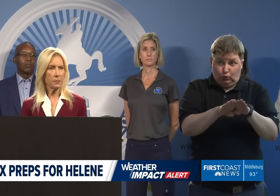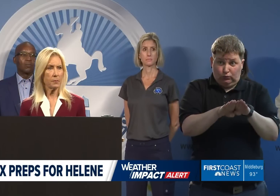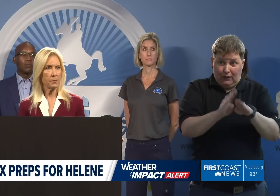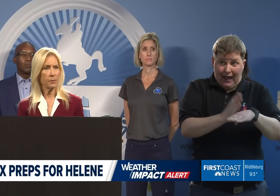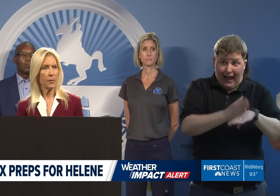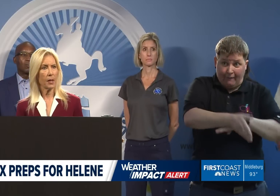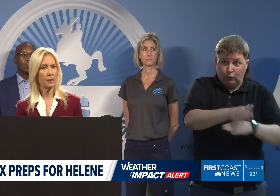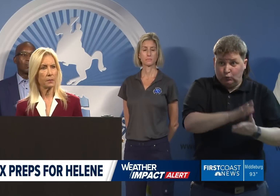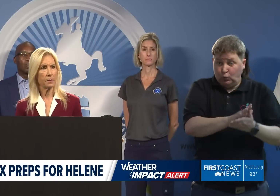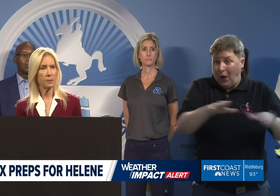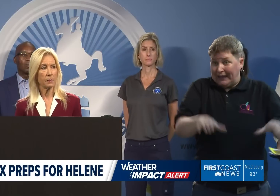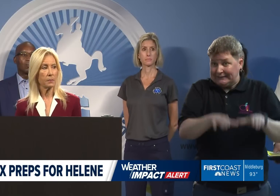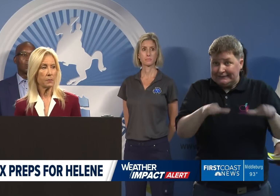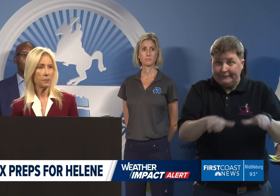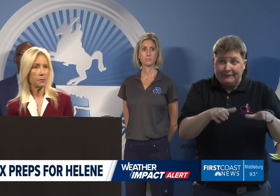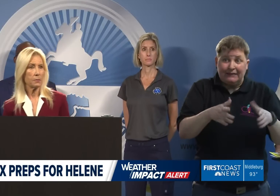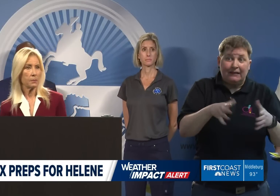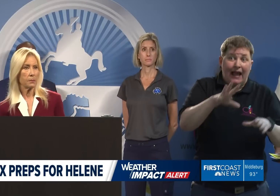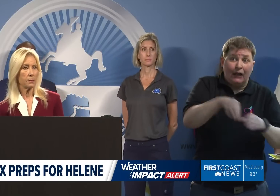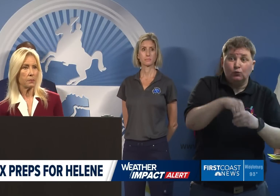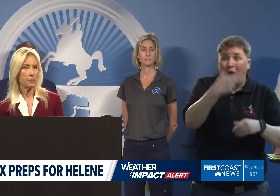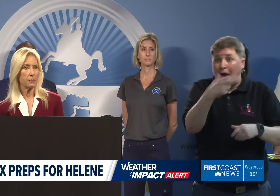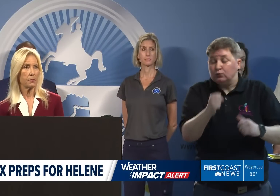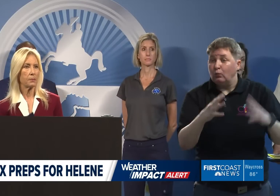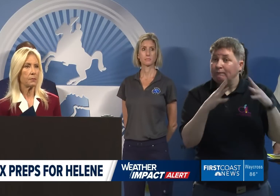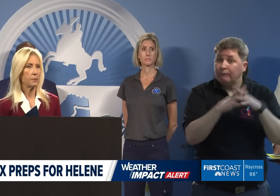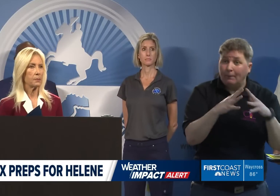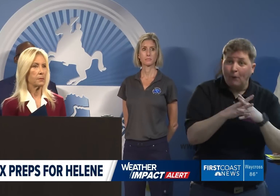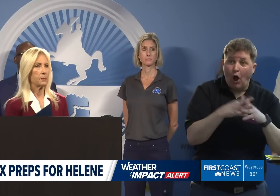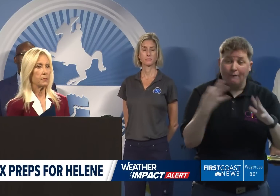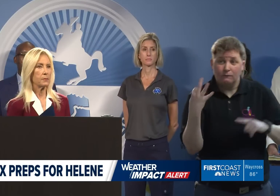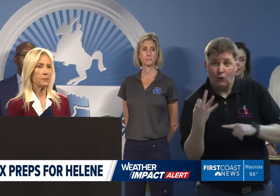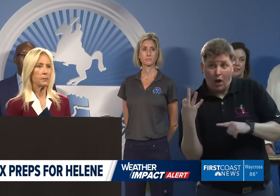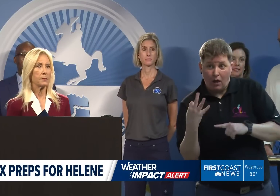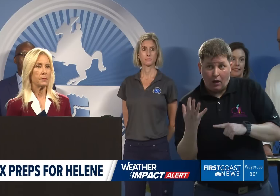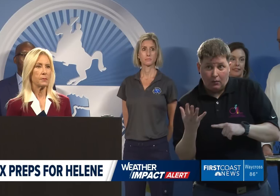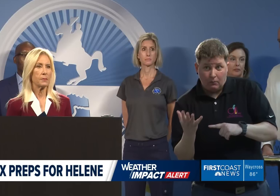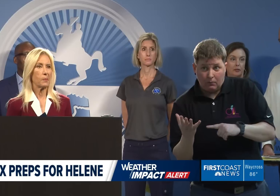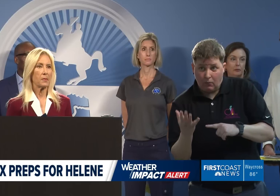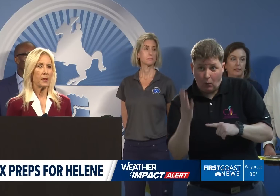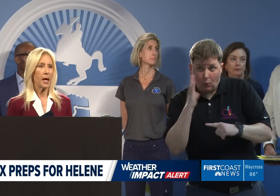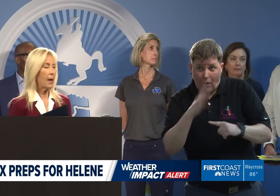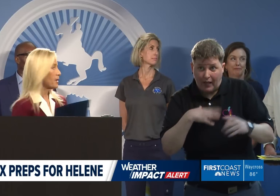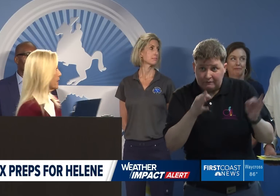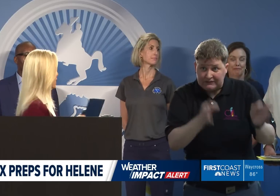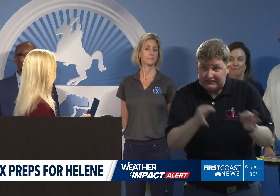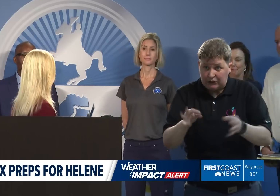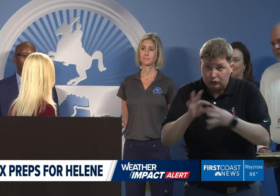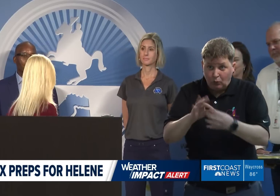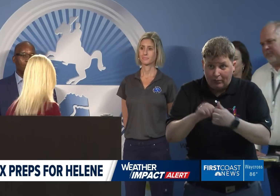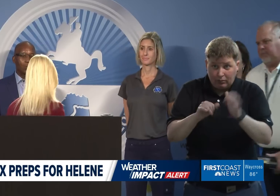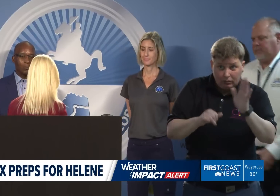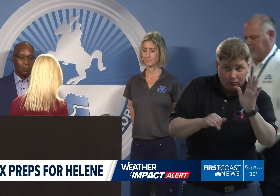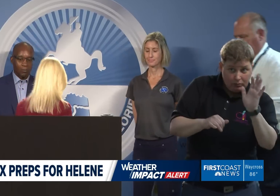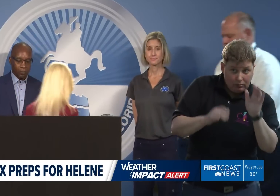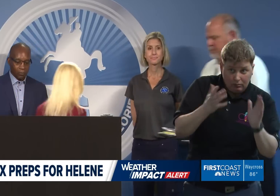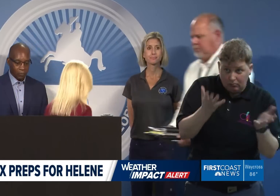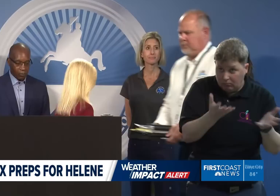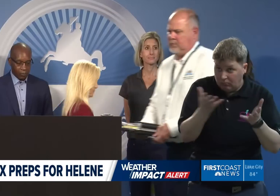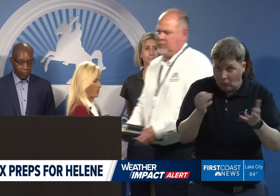activities, including high school football Friday, has been decisions made on whether those are or are not going to happen? I'm going to let Dr. Bernier